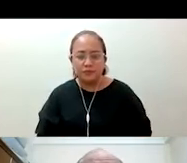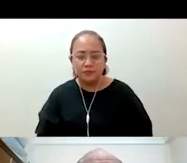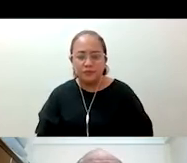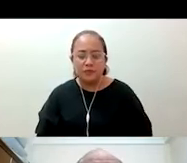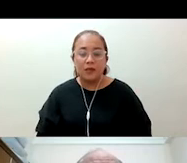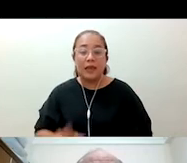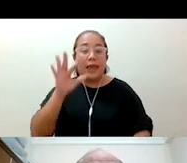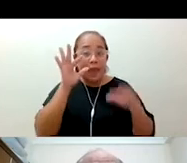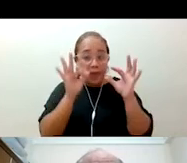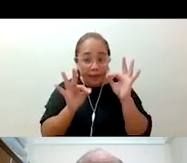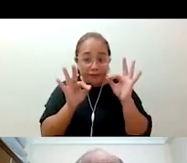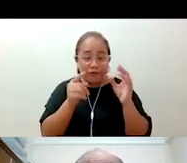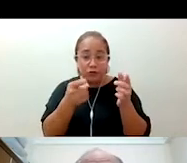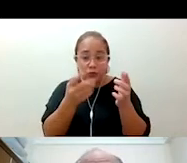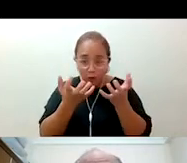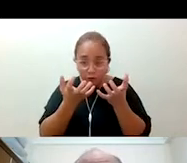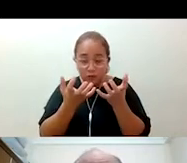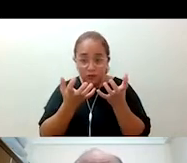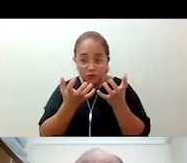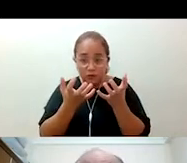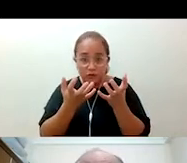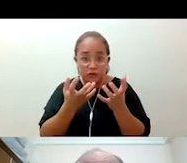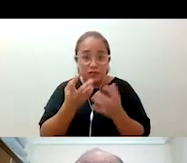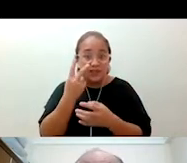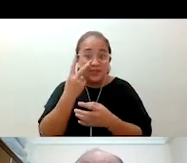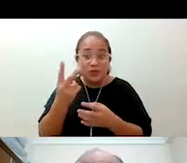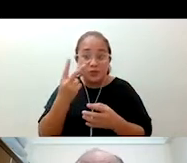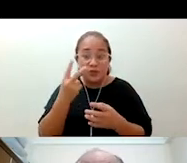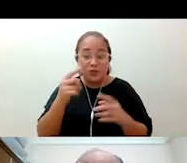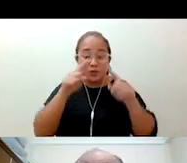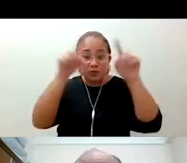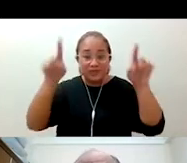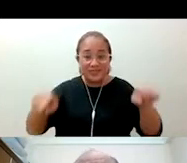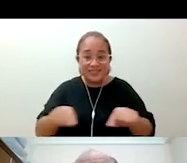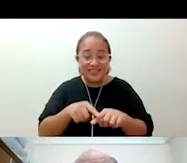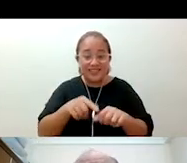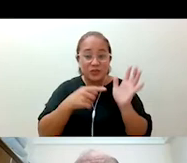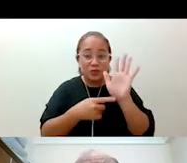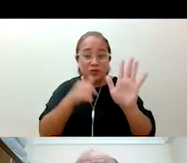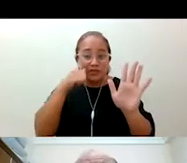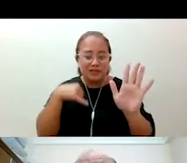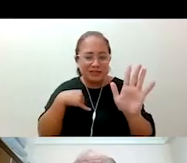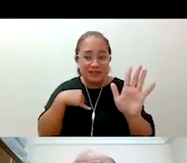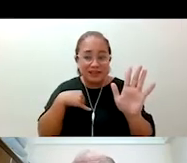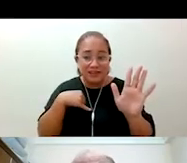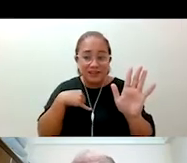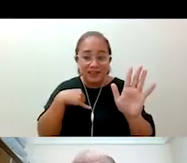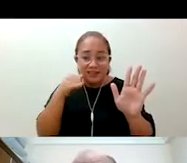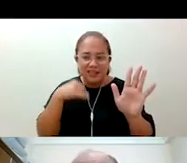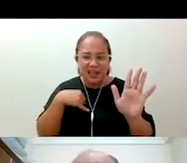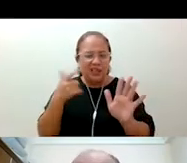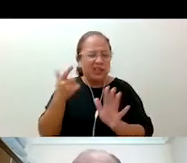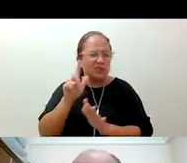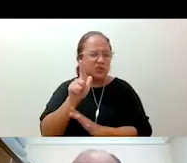And if you want, you saw the chart that I showed you yesterday with, I think, 20